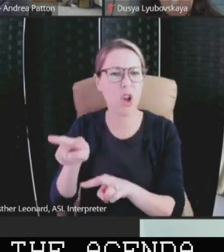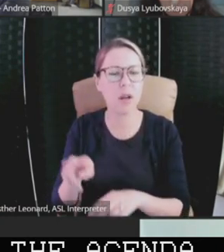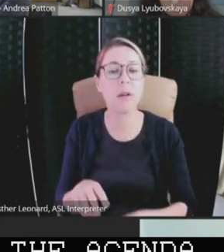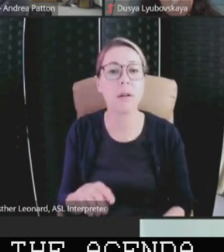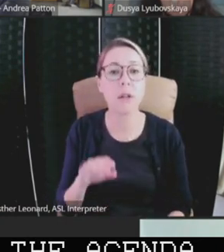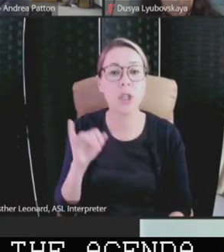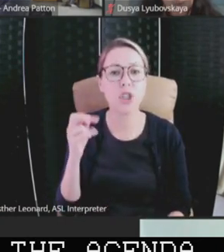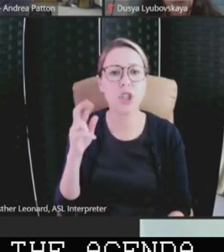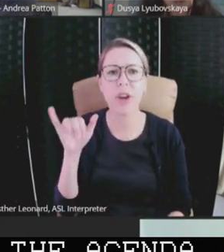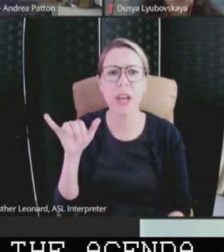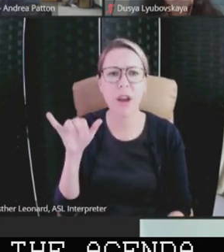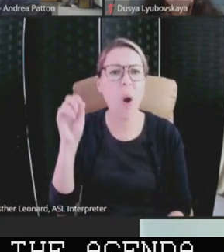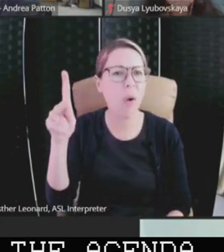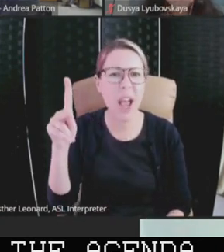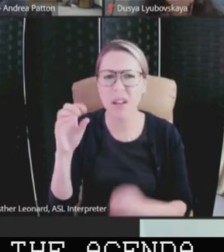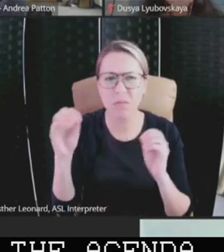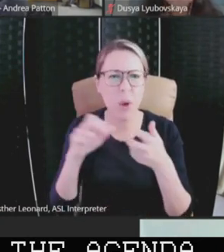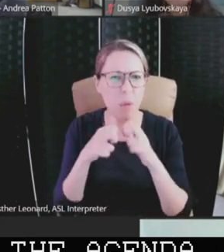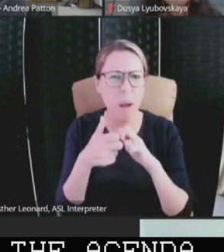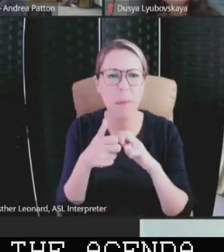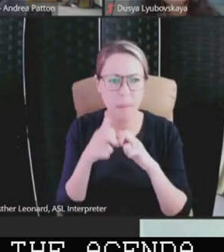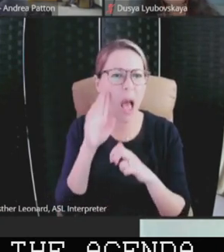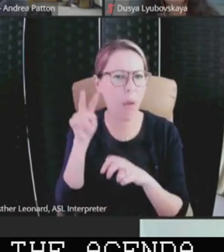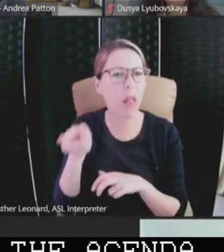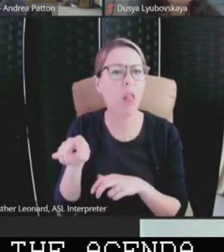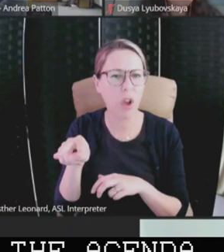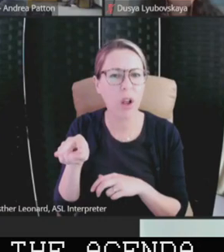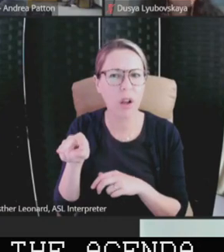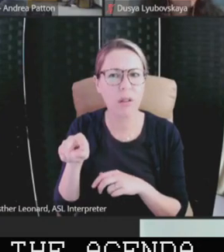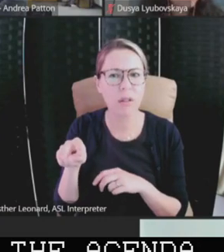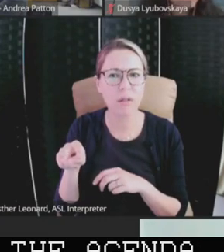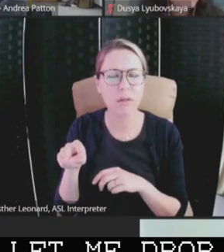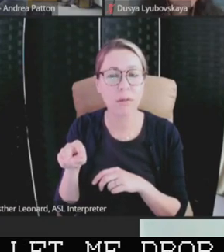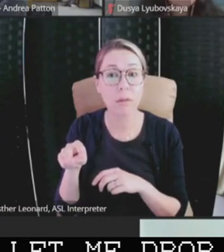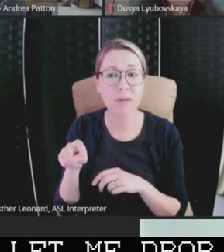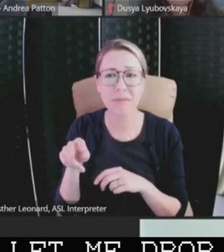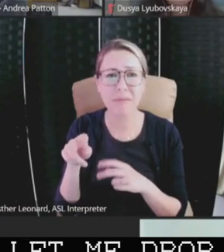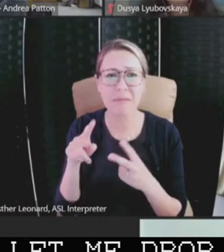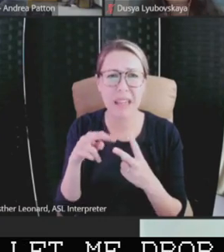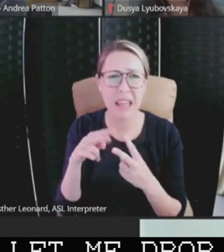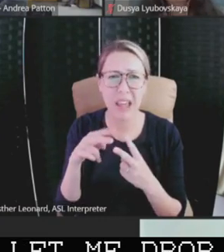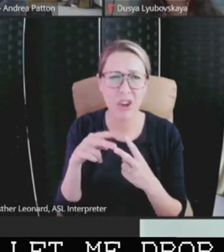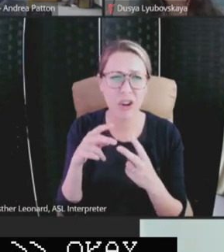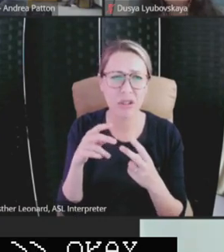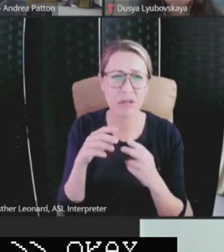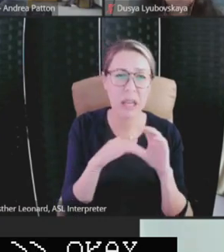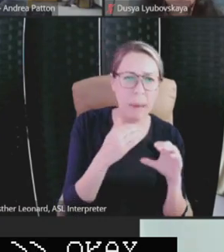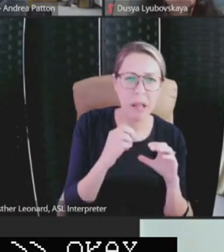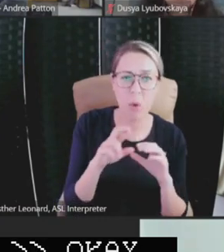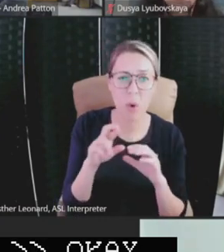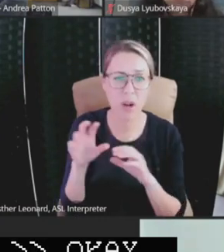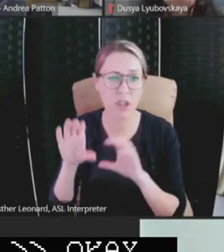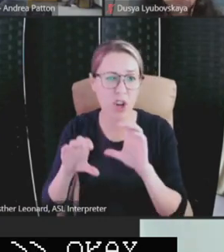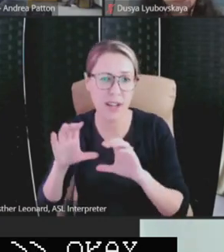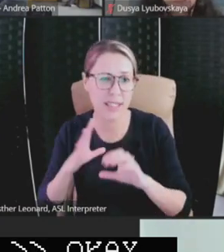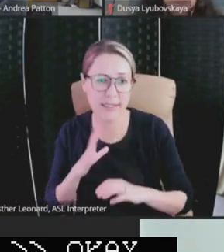Okay, no problem. I'll take a look. Either place is fine. I'm not that well